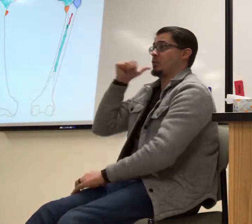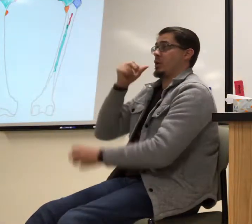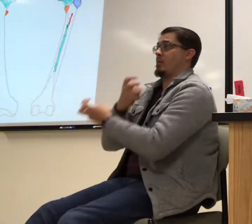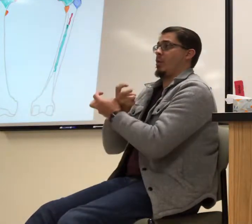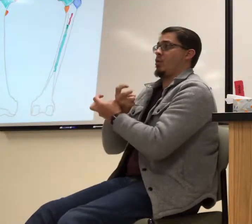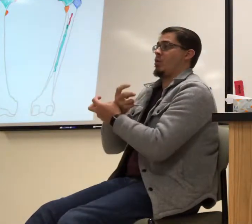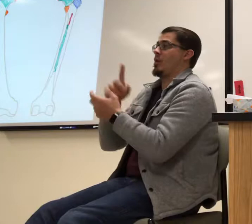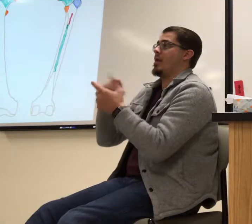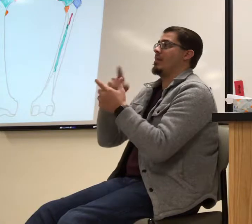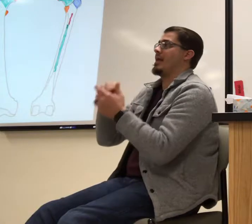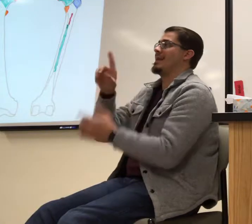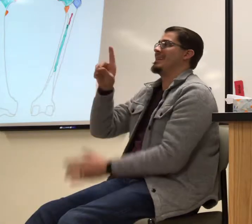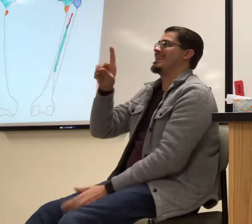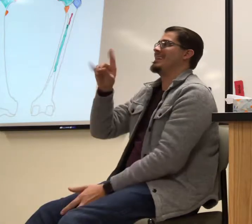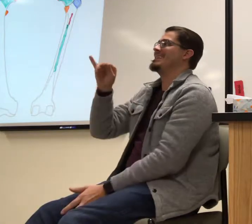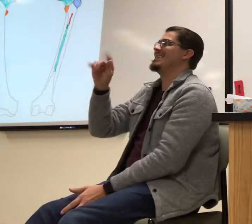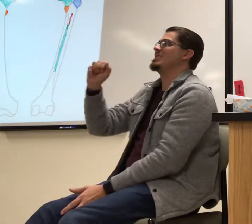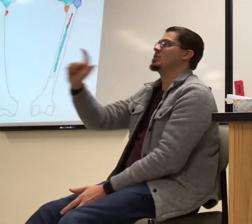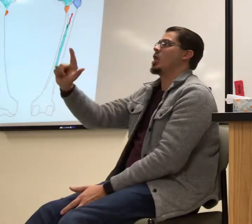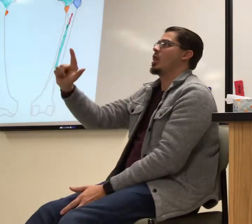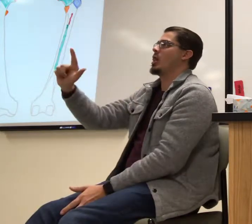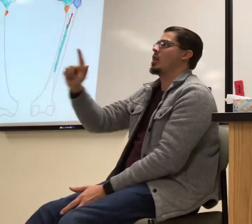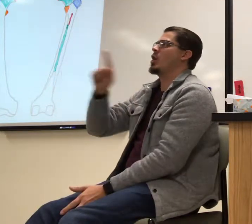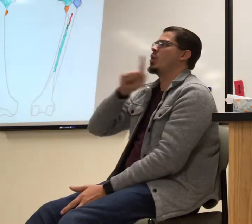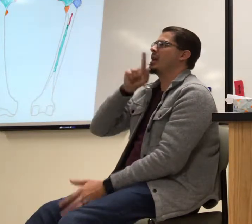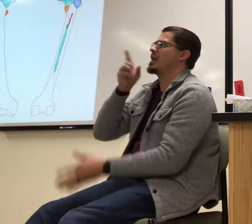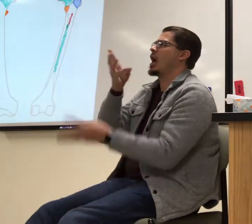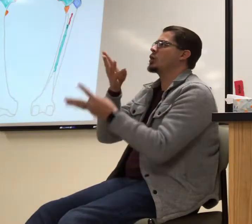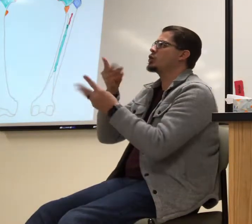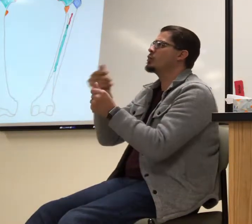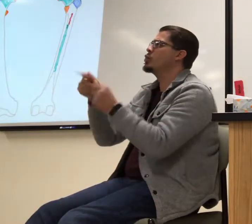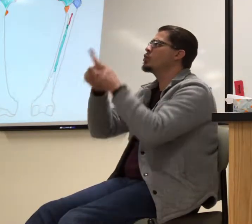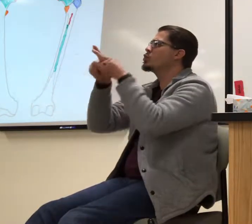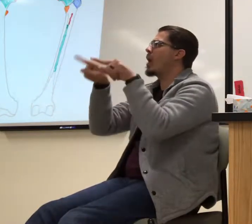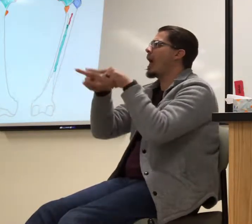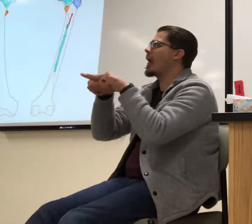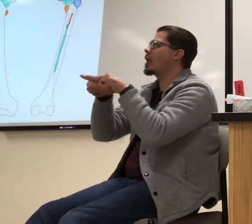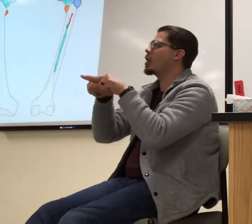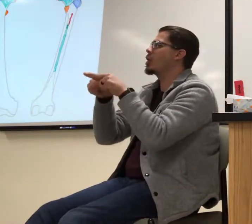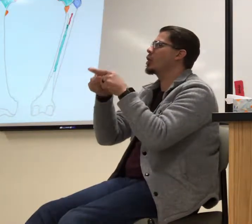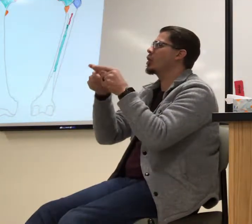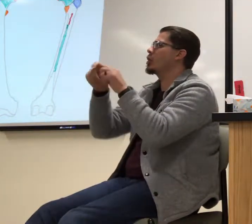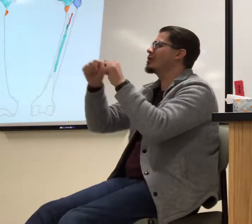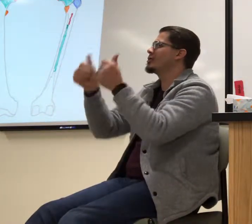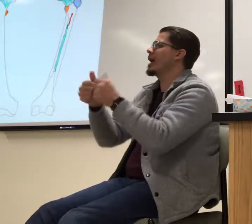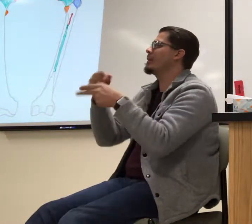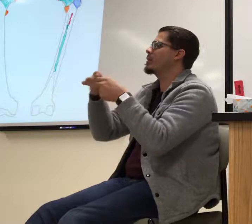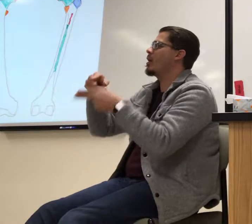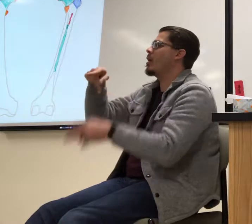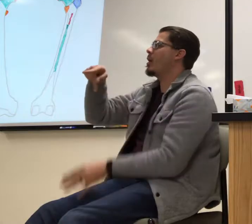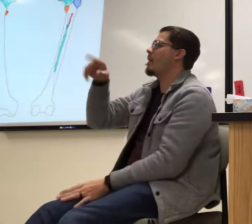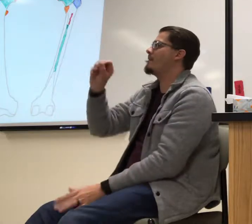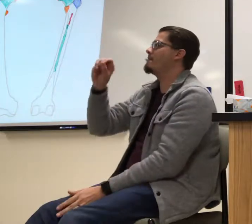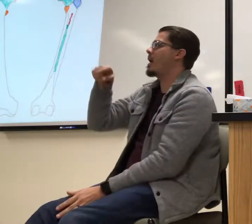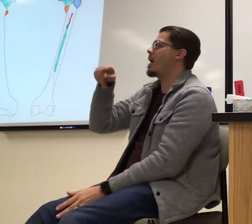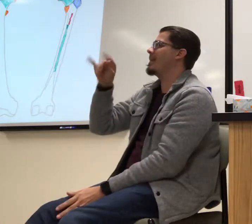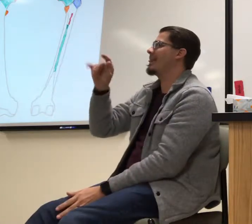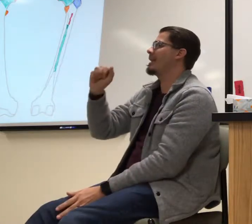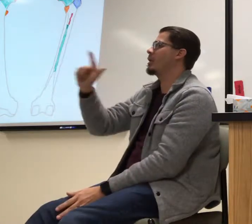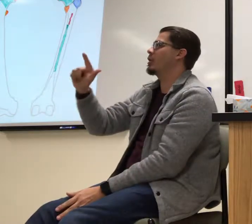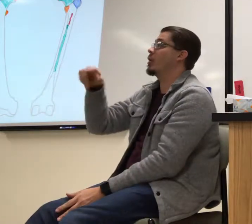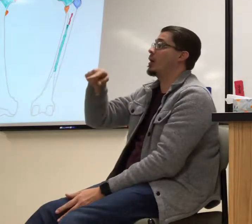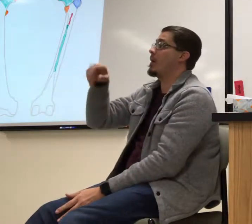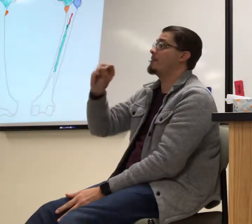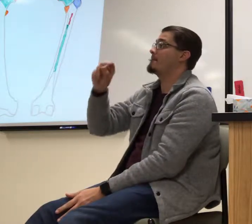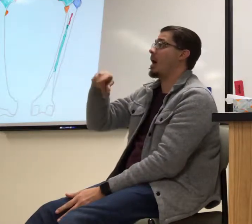get distal, it's a very smooth triangular shaped surface called the popliteal surface, or